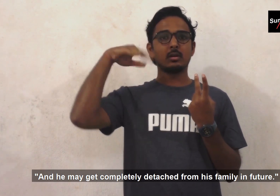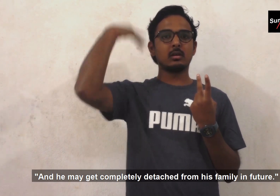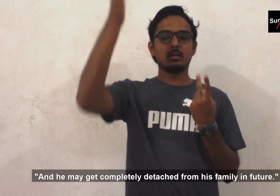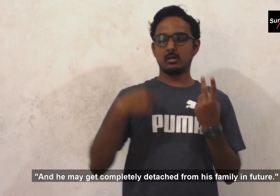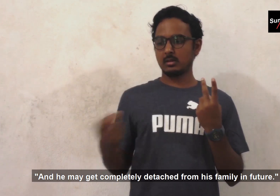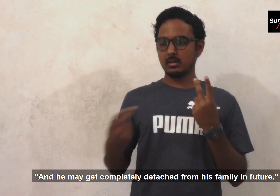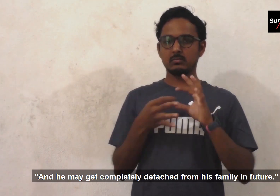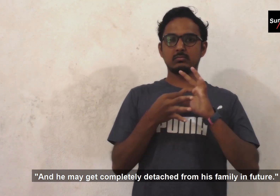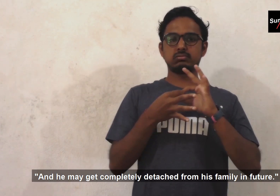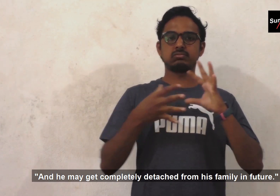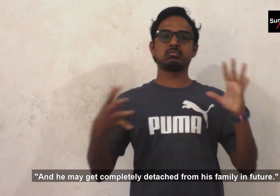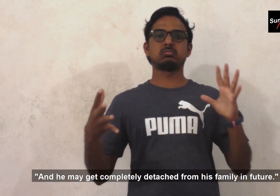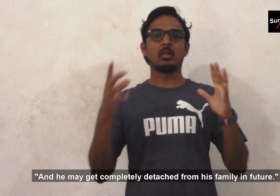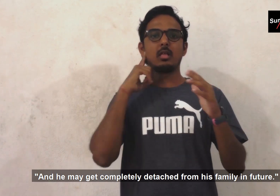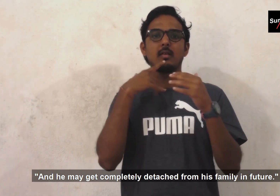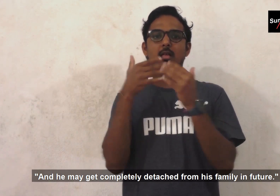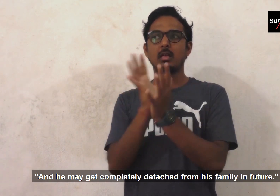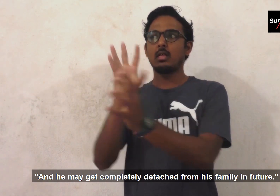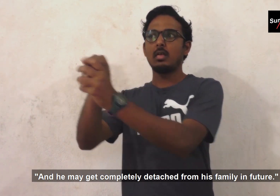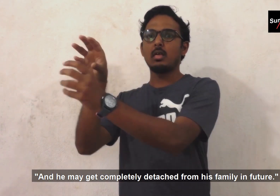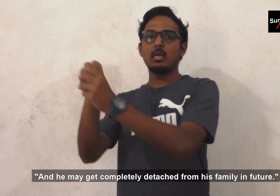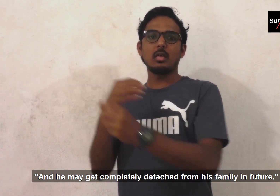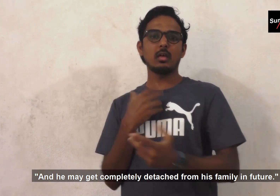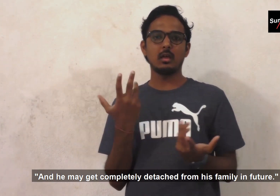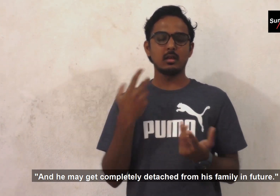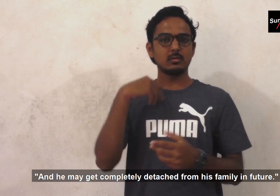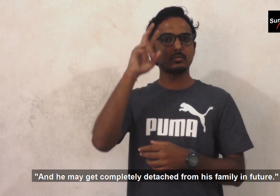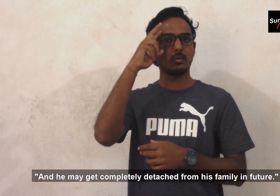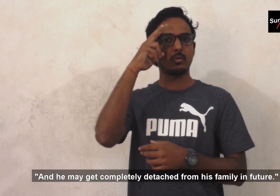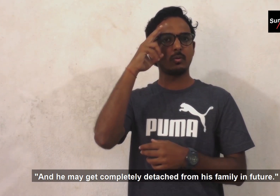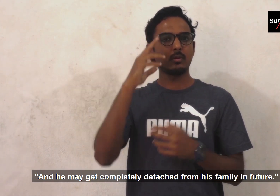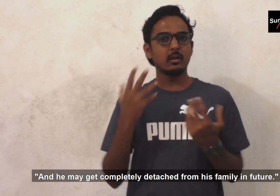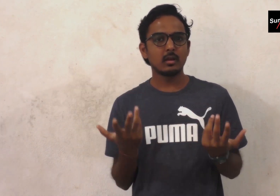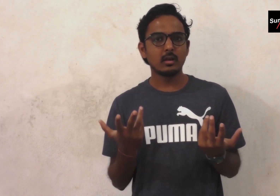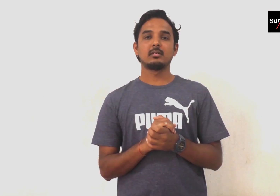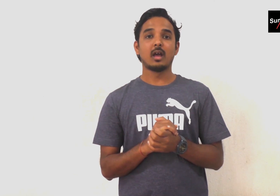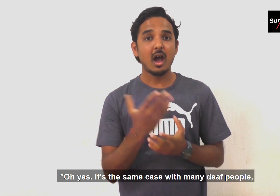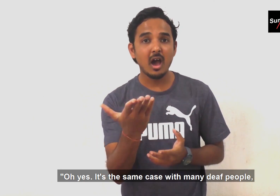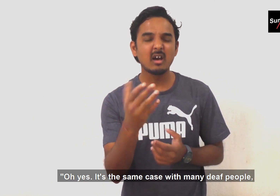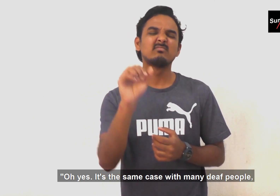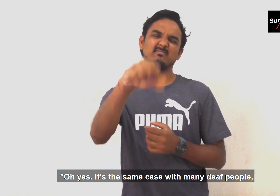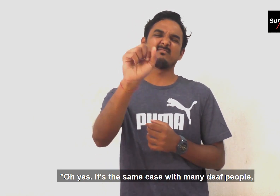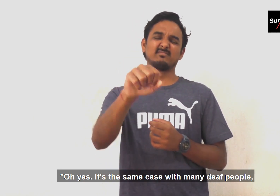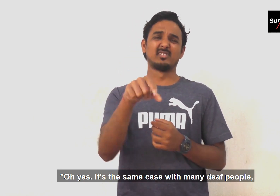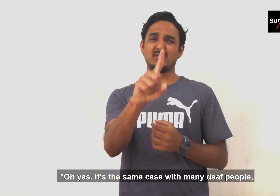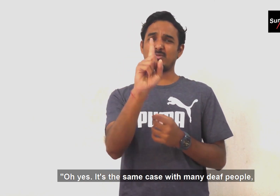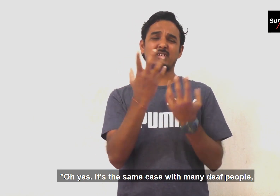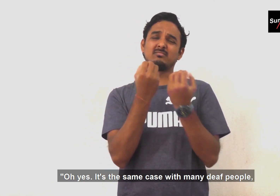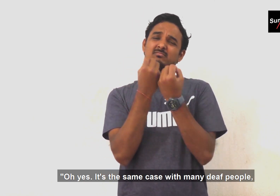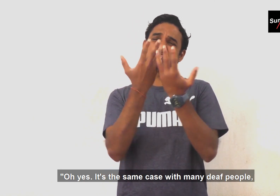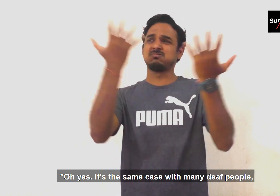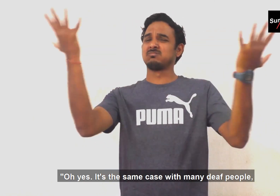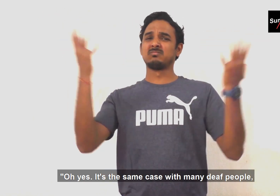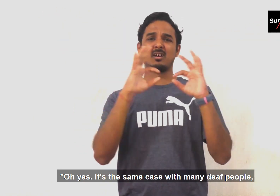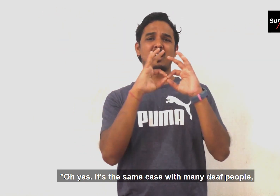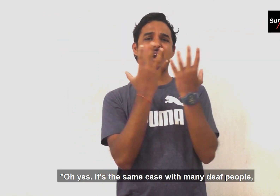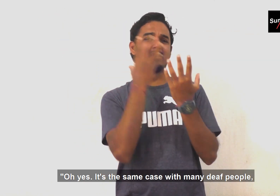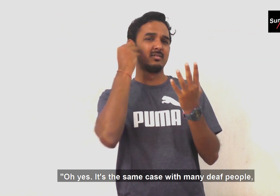And he may get completely detached from his family in future. Oh yes. It's the same case with